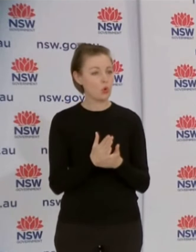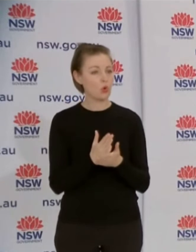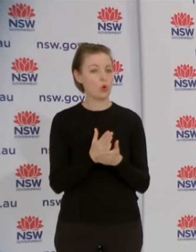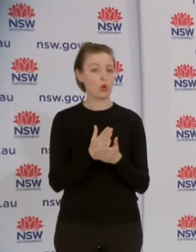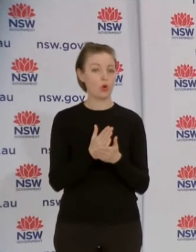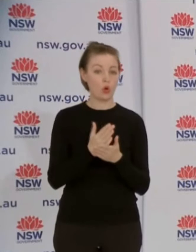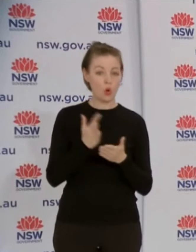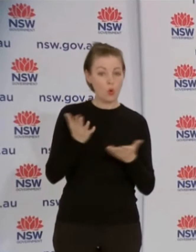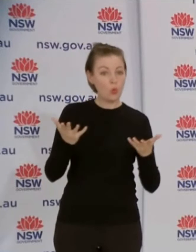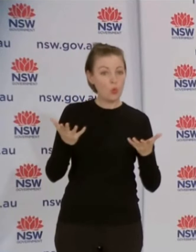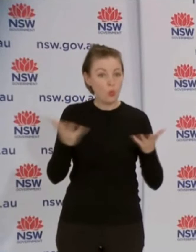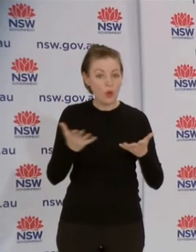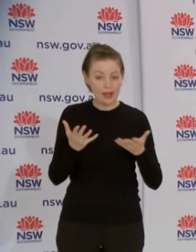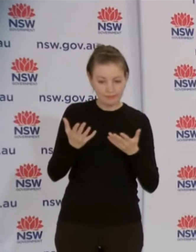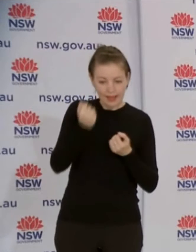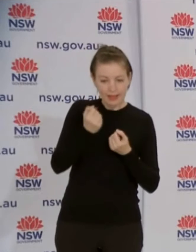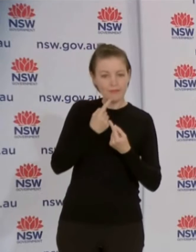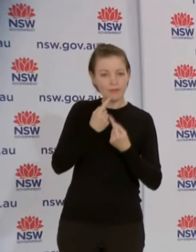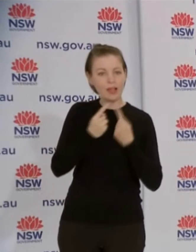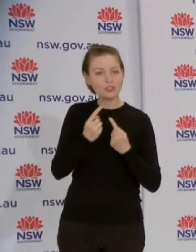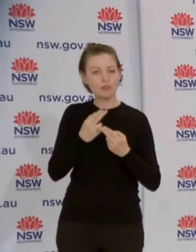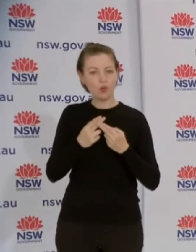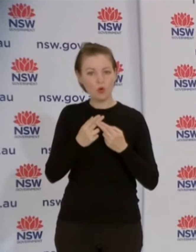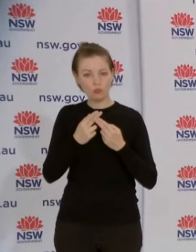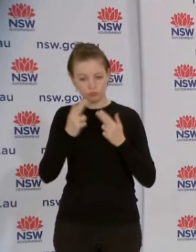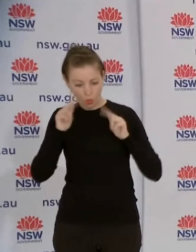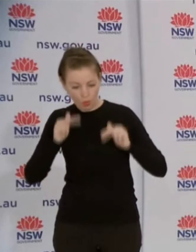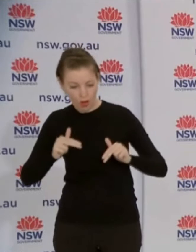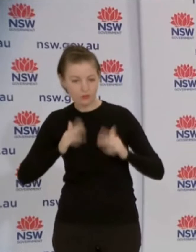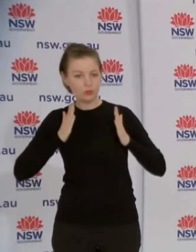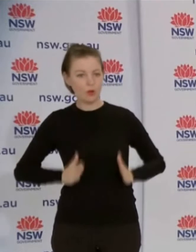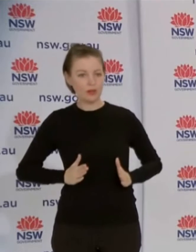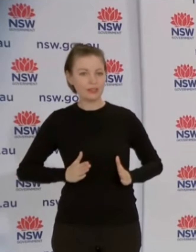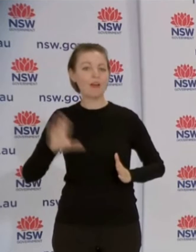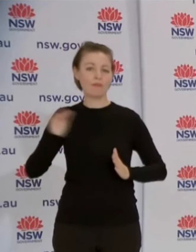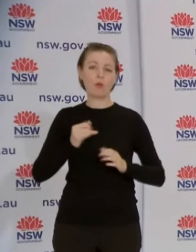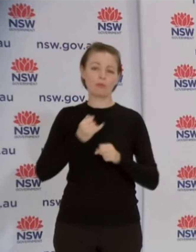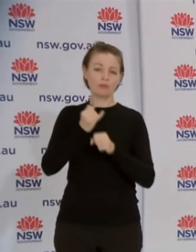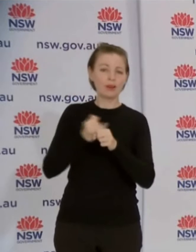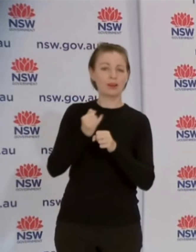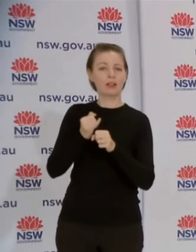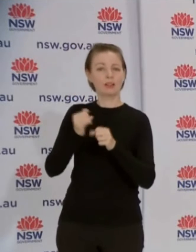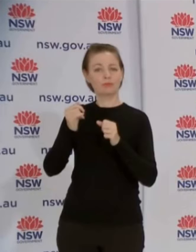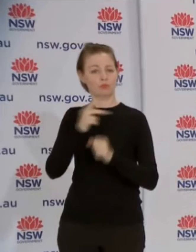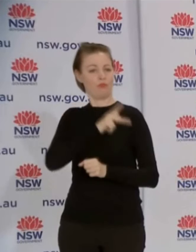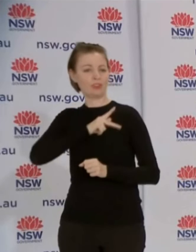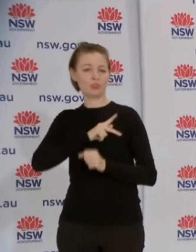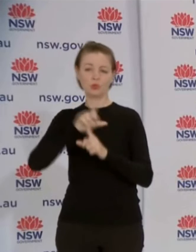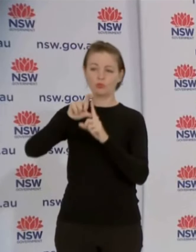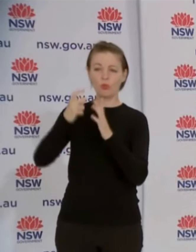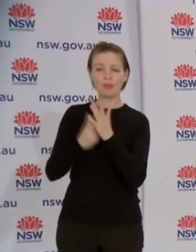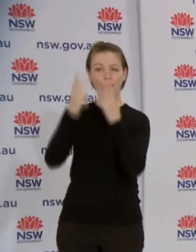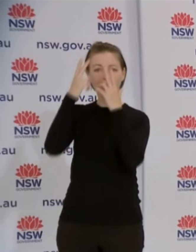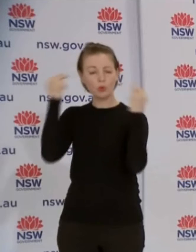healthcare practitioner, and that you seek advice before taking any medications. It is important